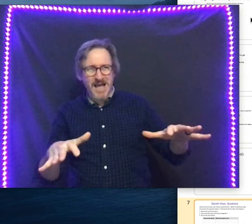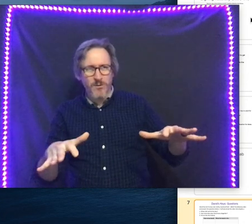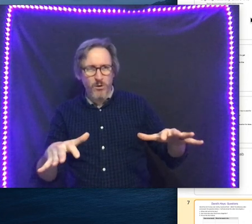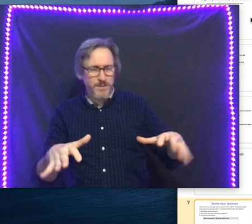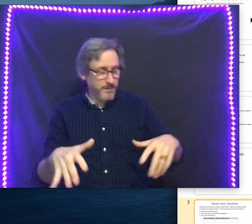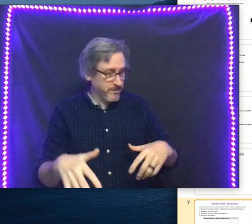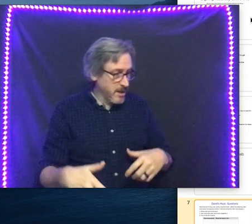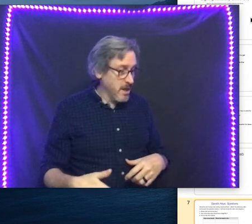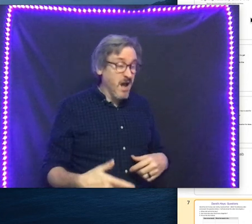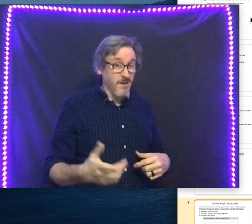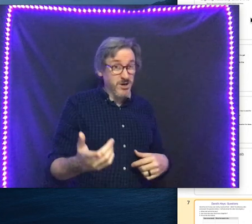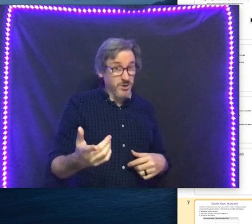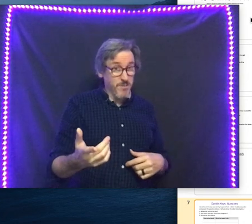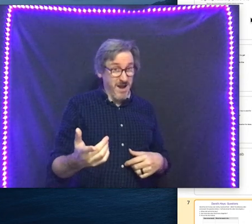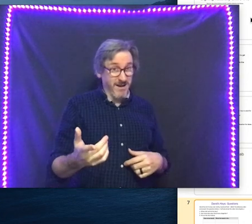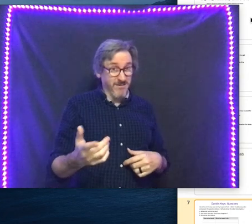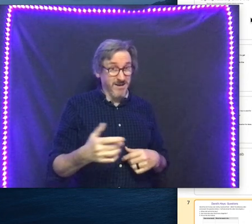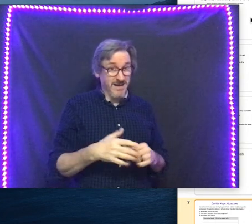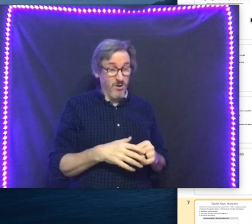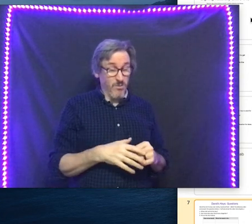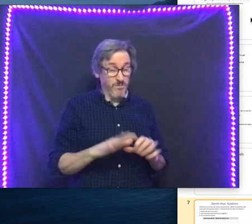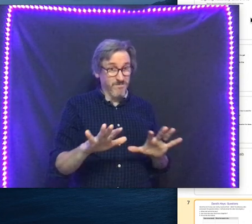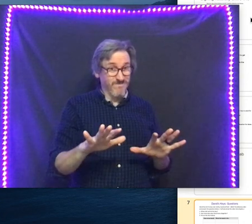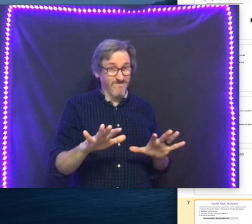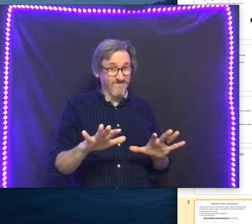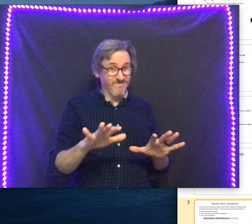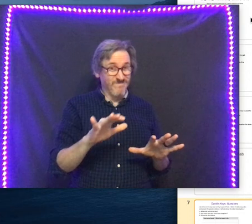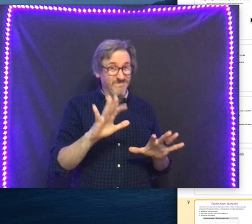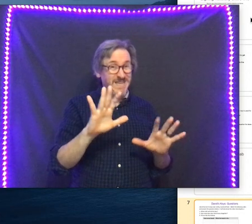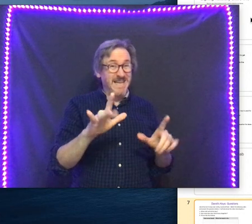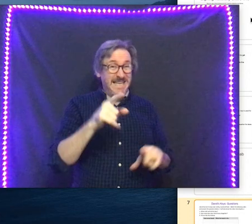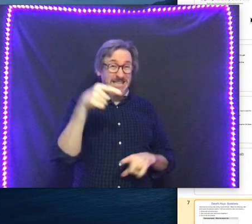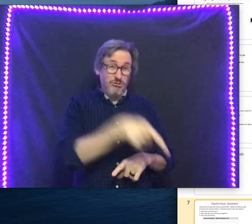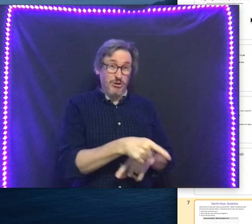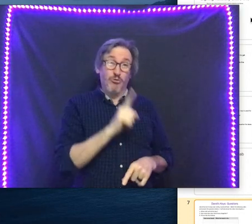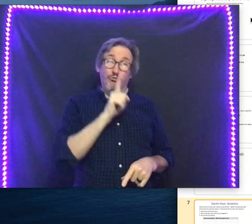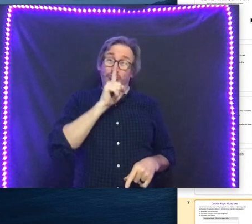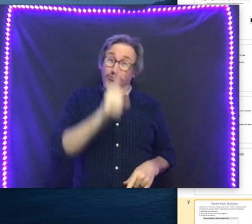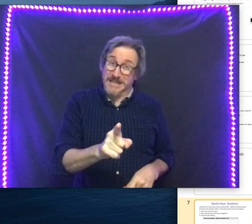get you kind of warmed up, I'm going to show you mine. Now,